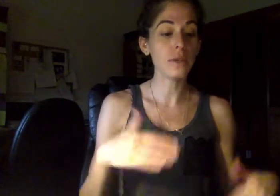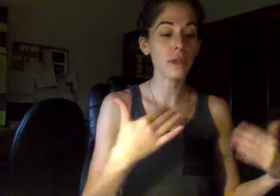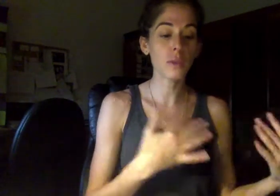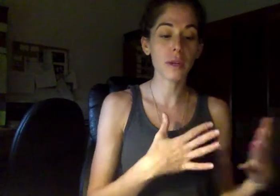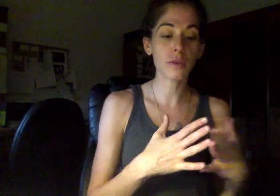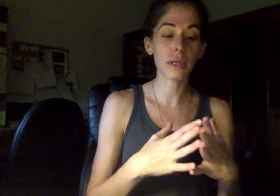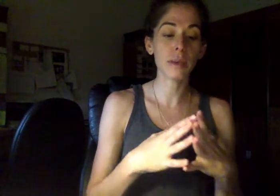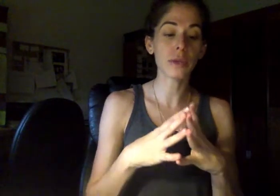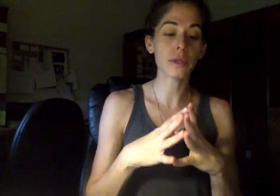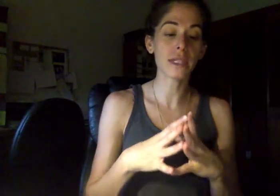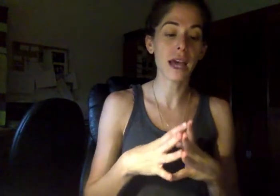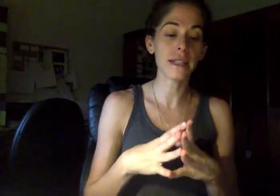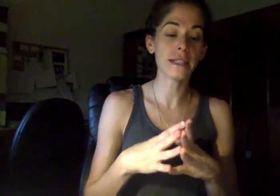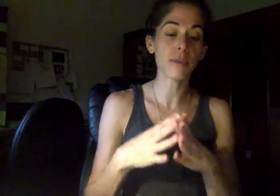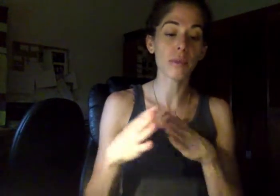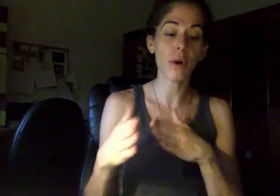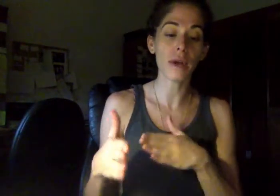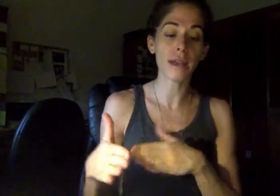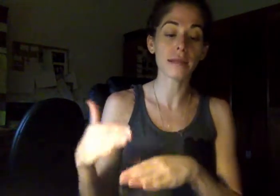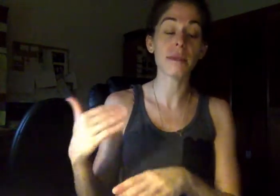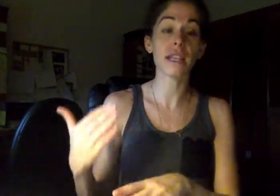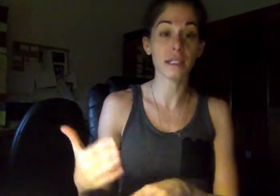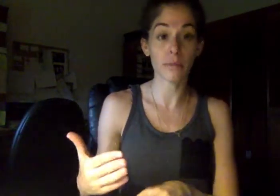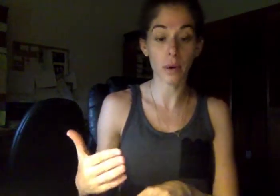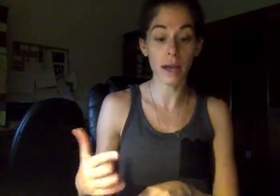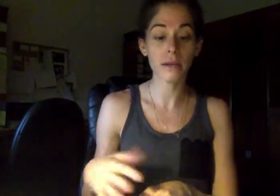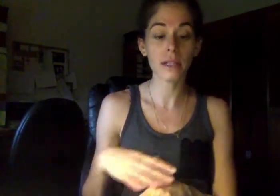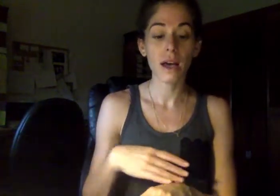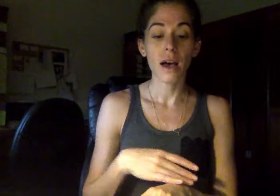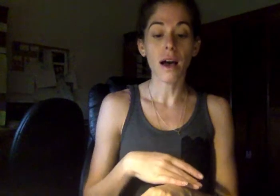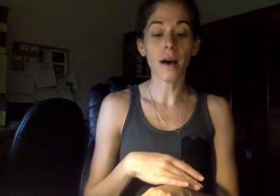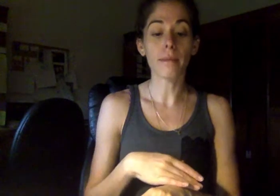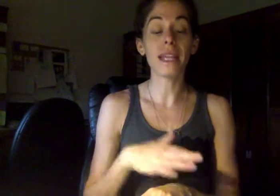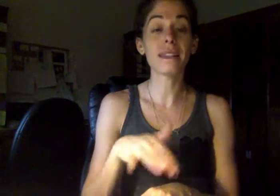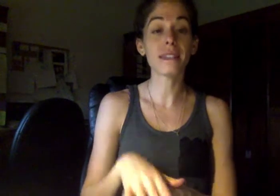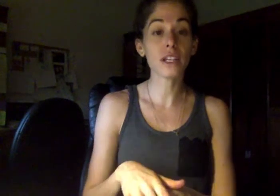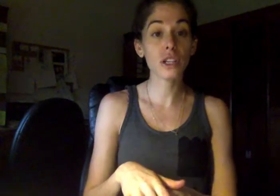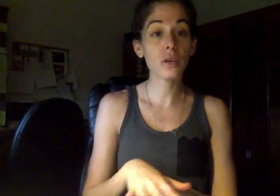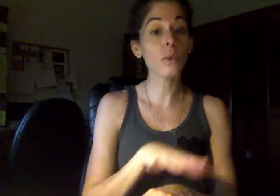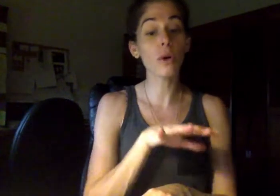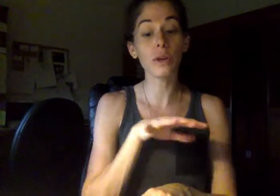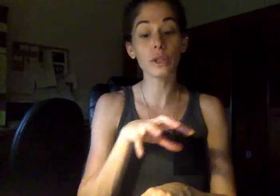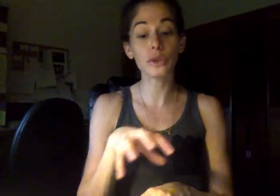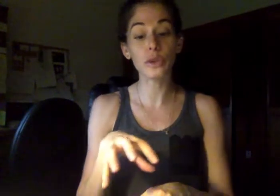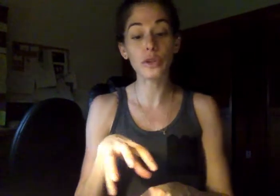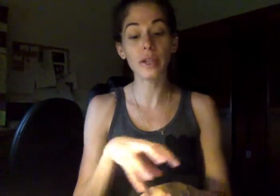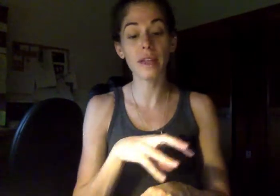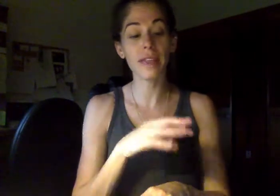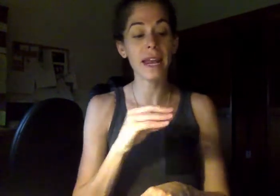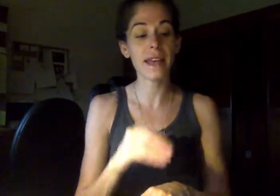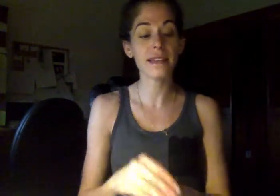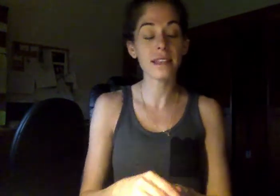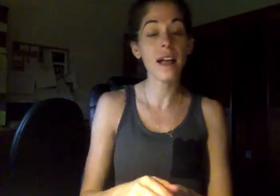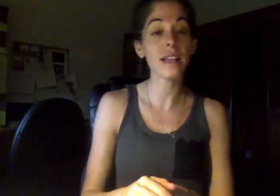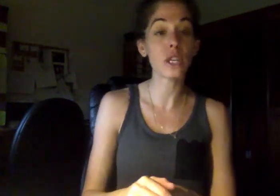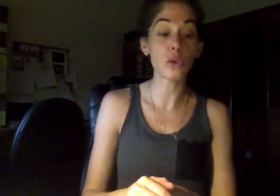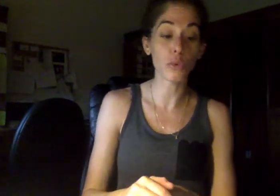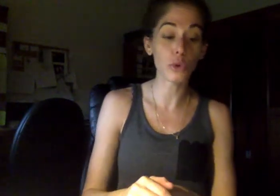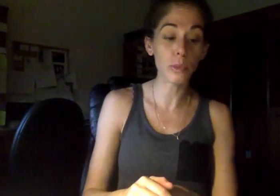units 1 and 3, we learn signs for pronouns and possessive pronouns. In this section, we're going to learn that ASL has a group